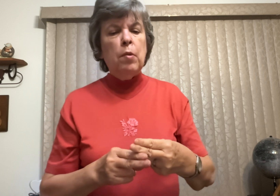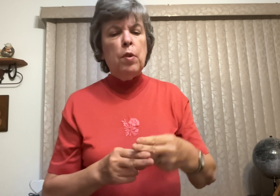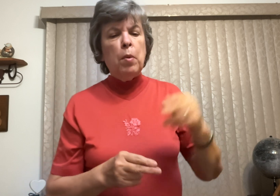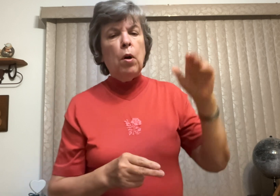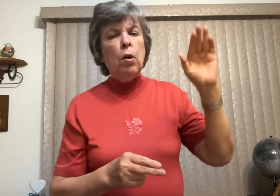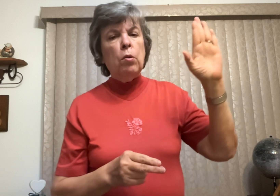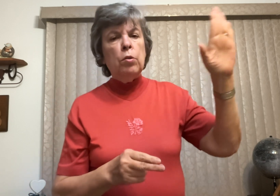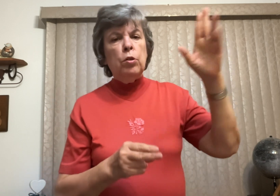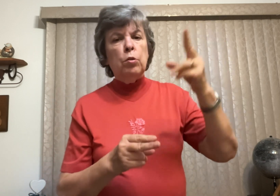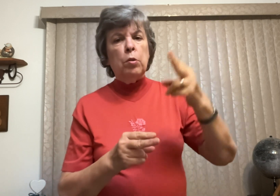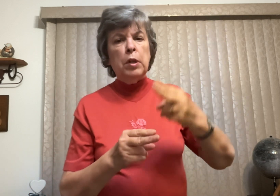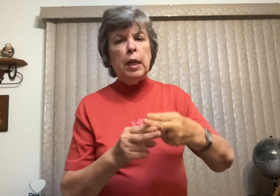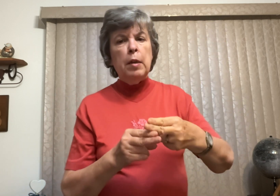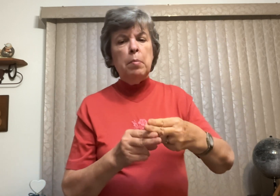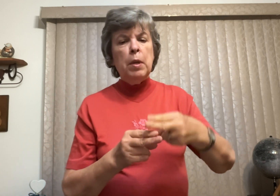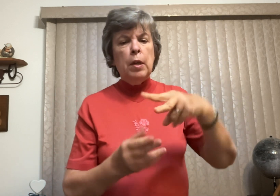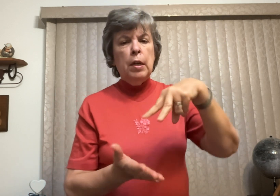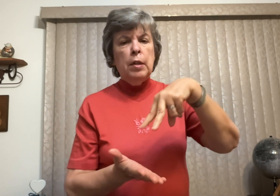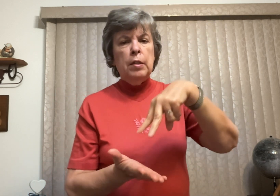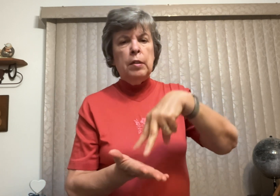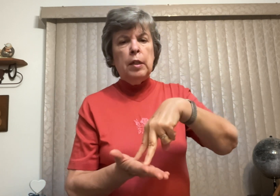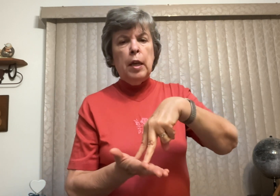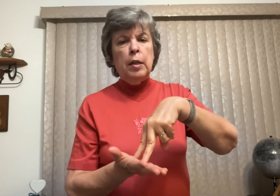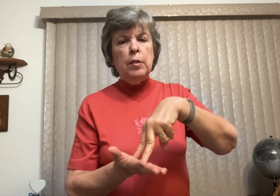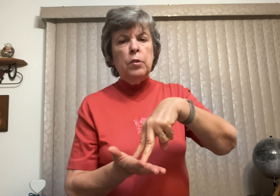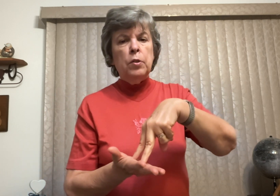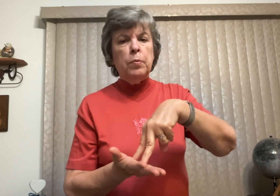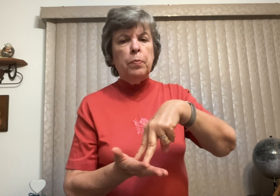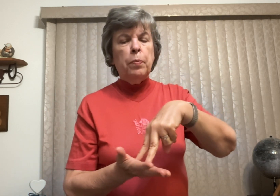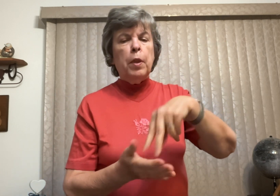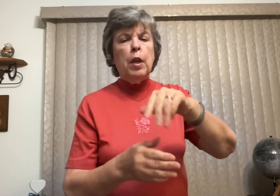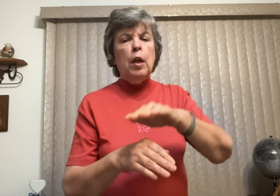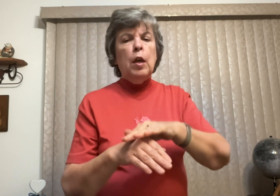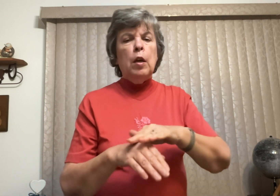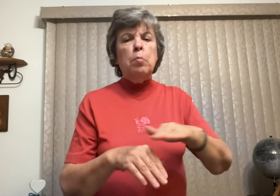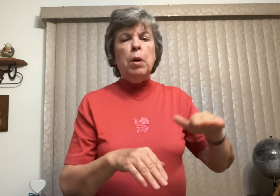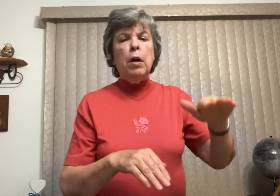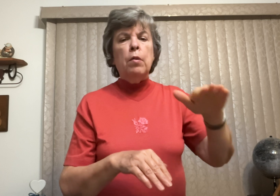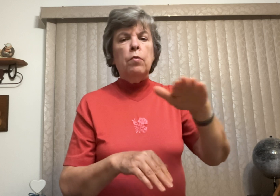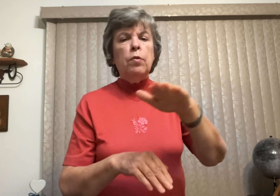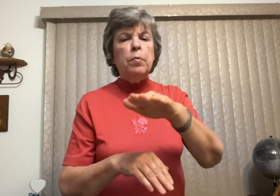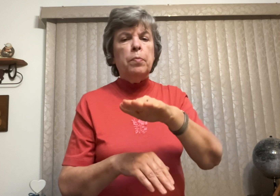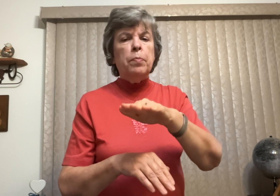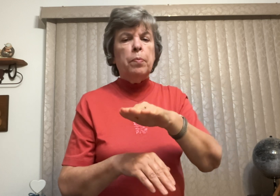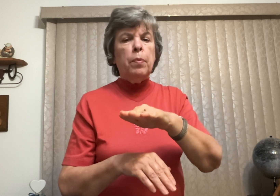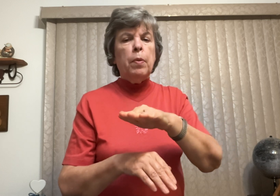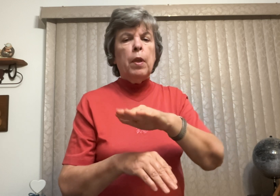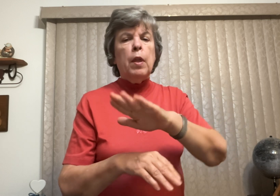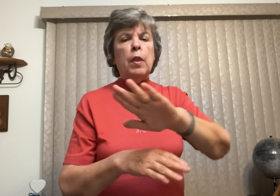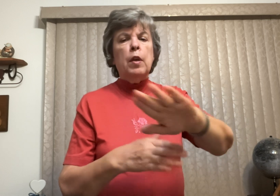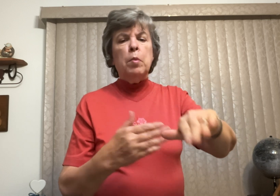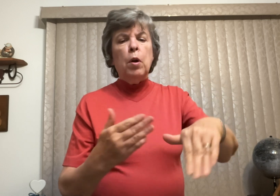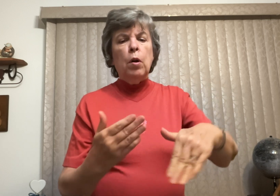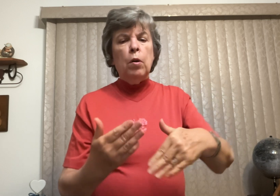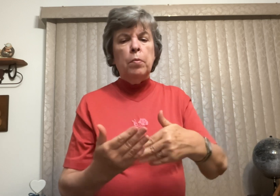them all. Your name stands above them all.